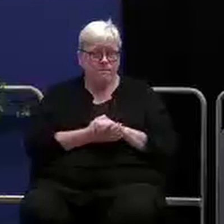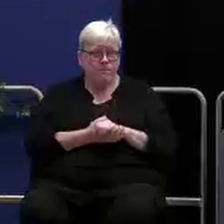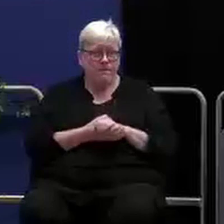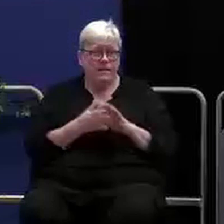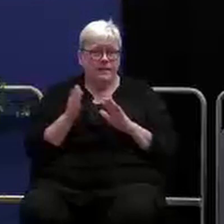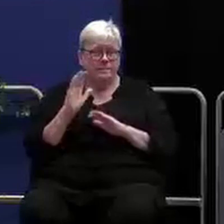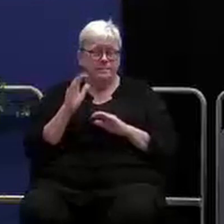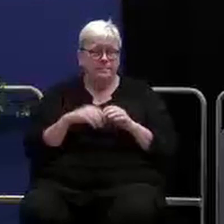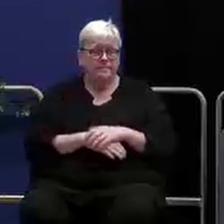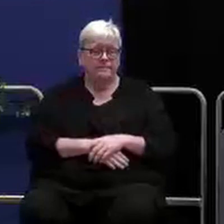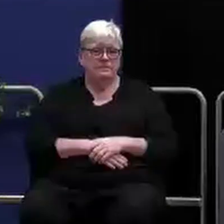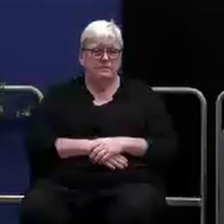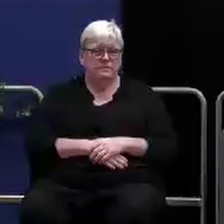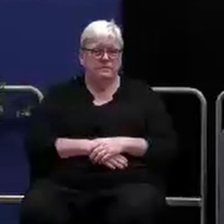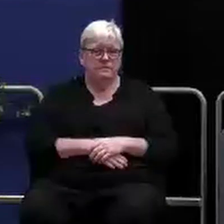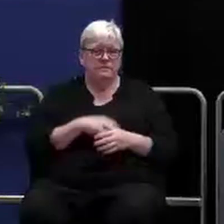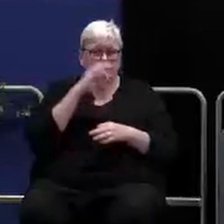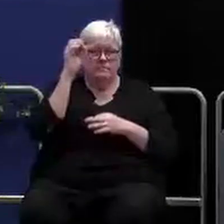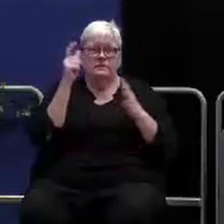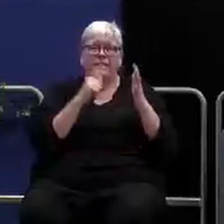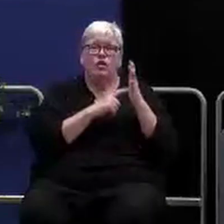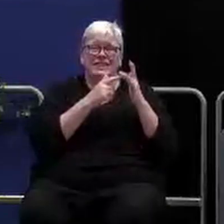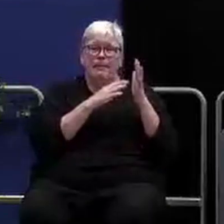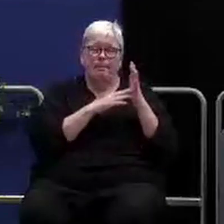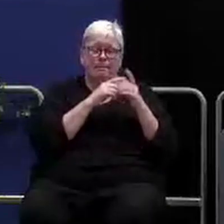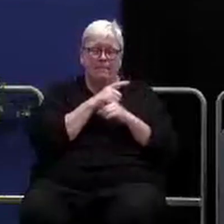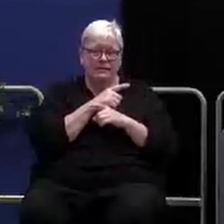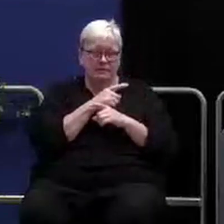Hello. Question for Tim.